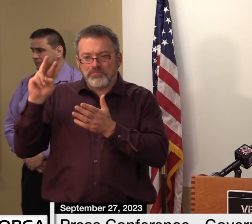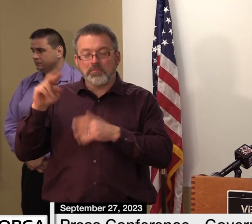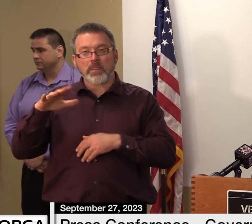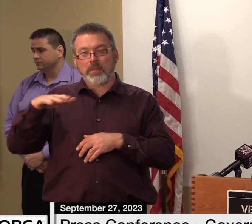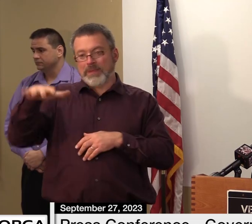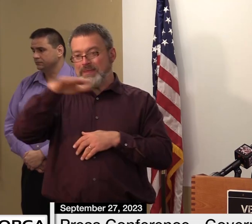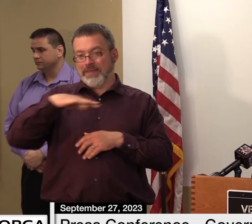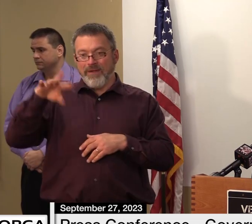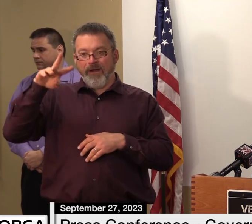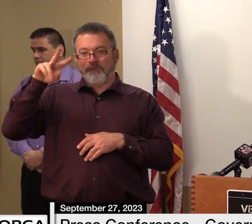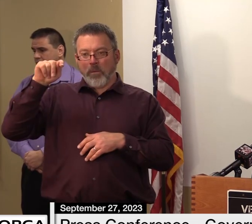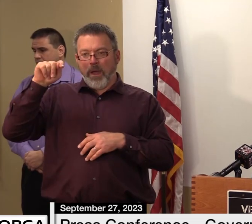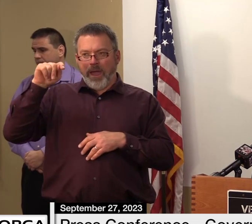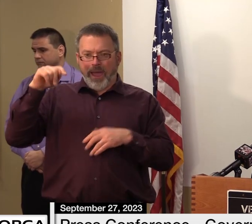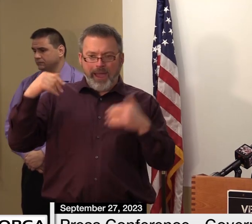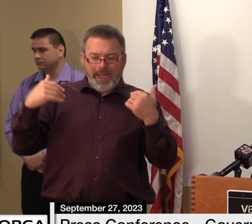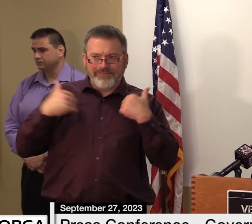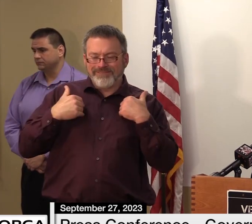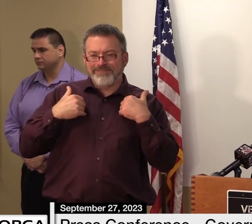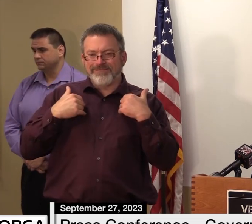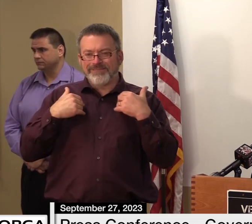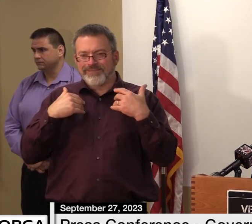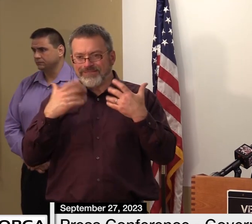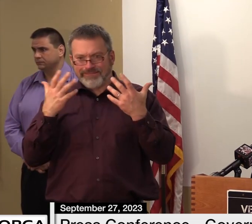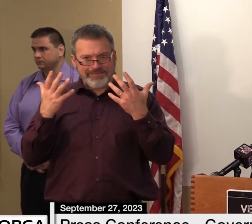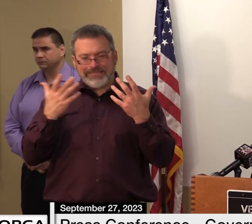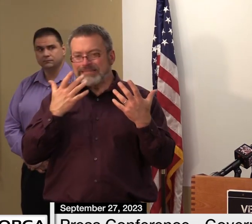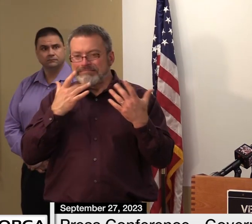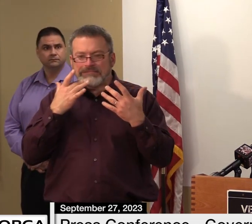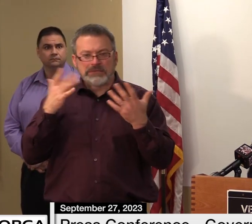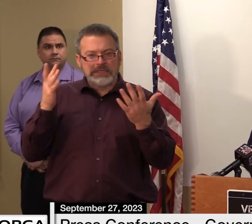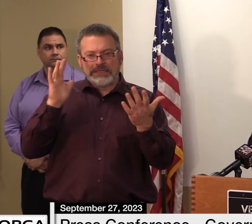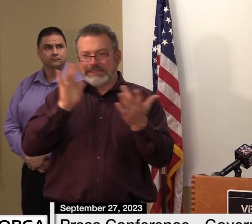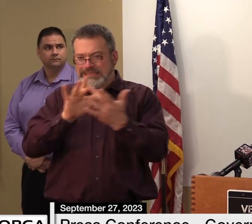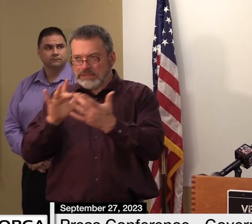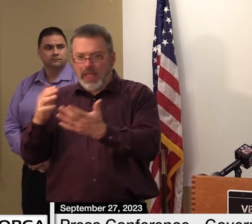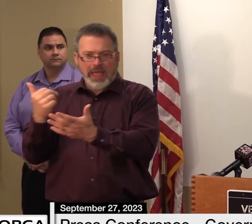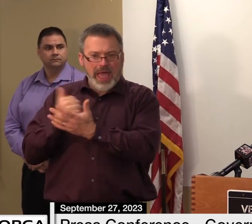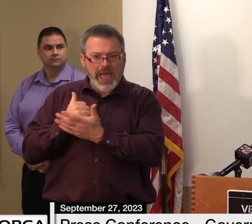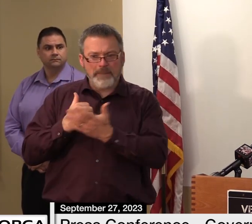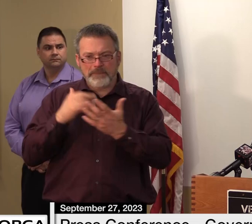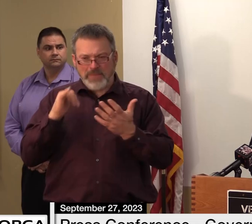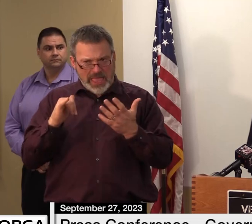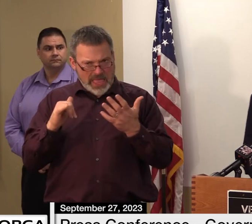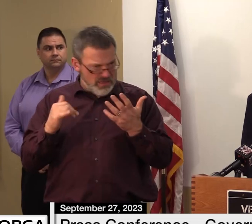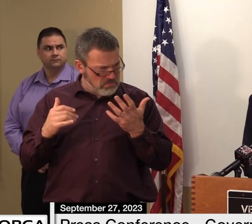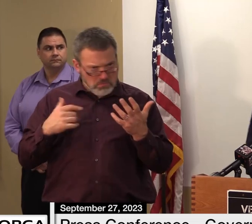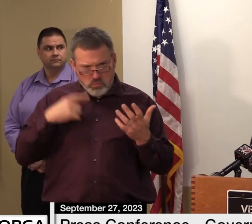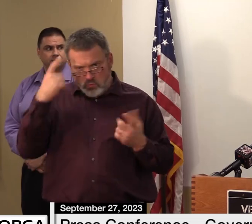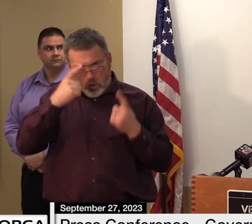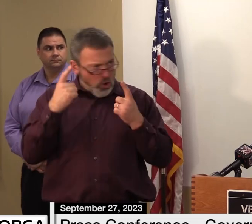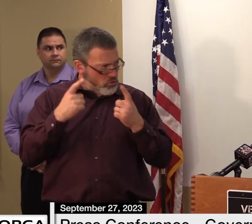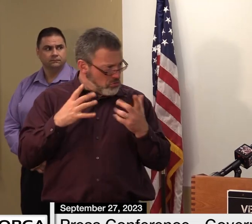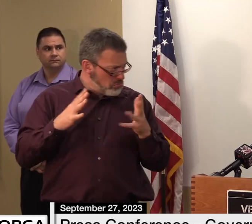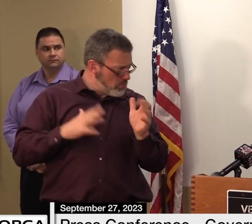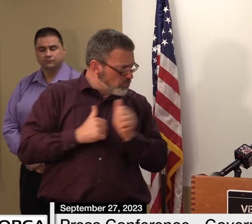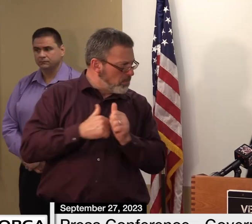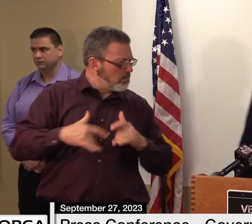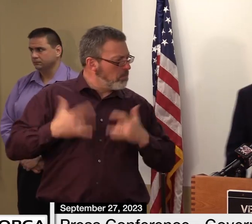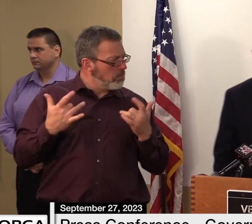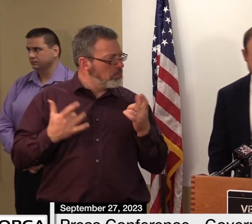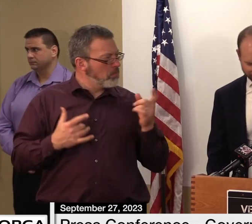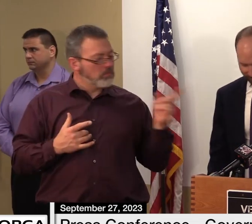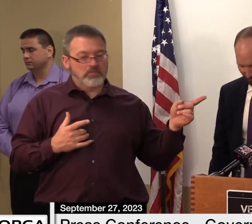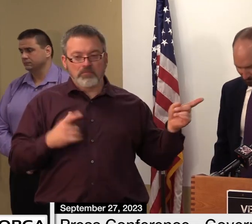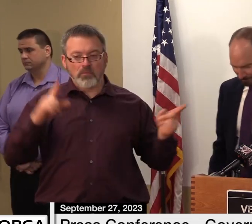registry. You called on others to say, "Hey, pitch in." Where do we stand, and how confident are you about the heat